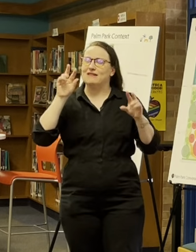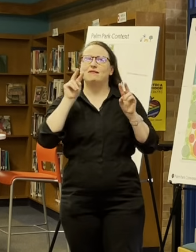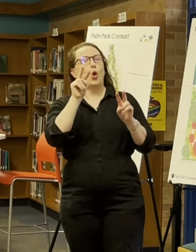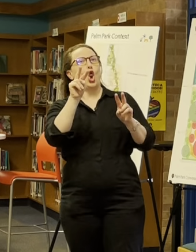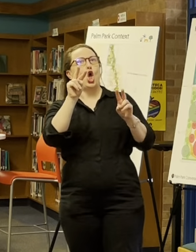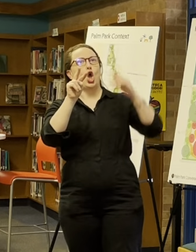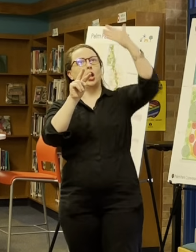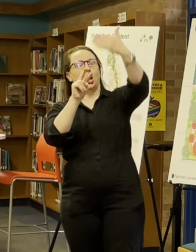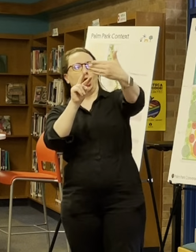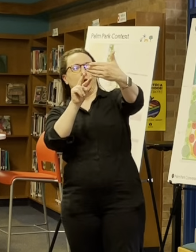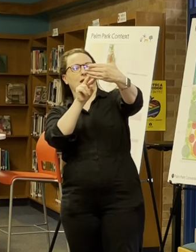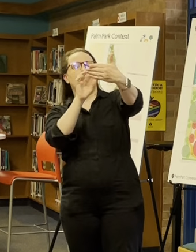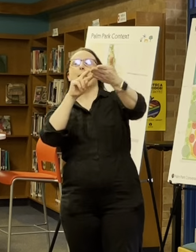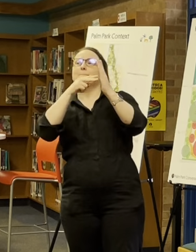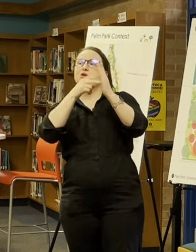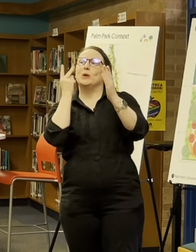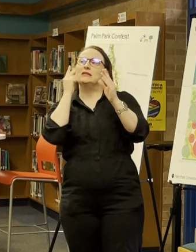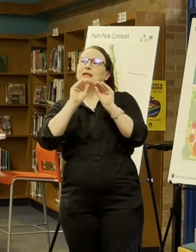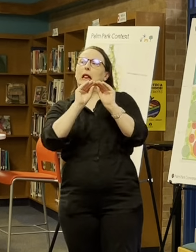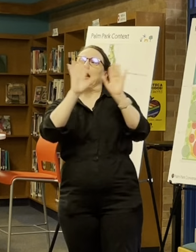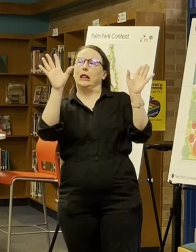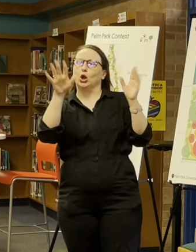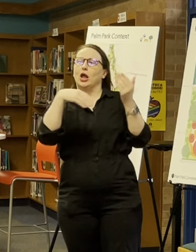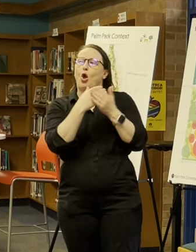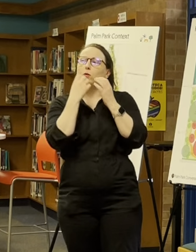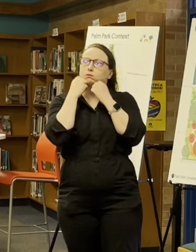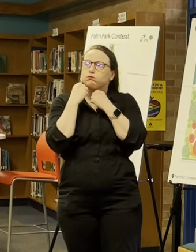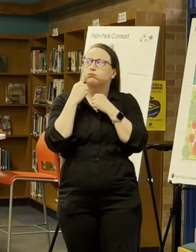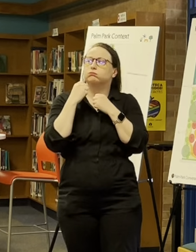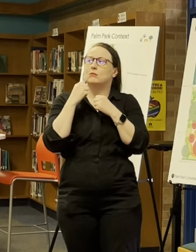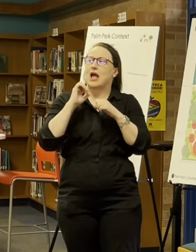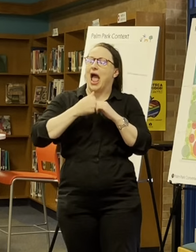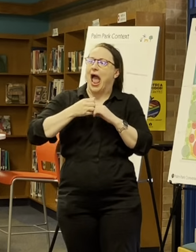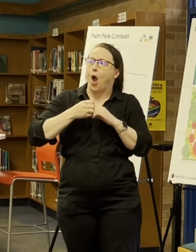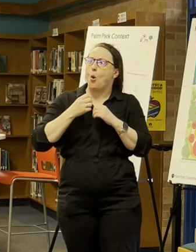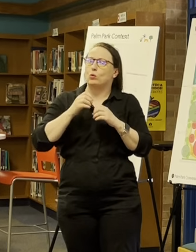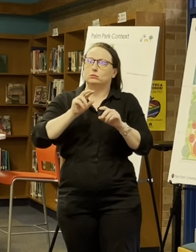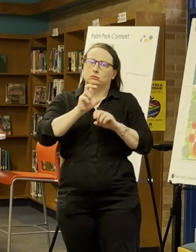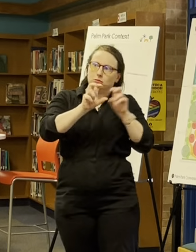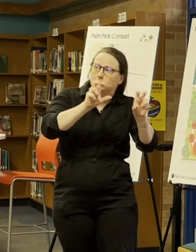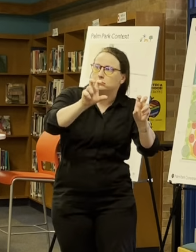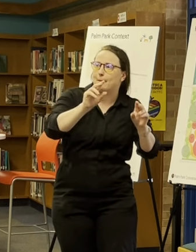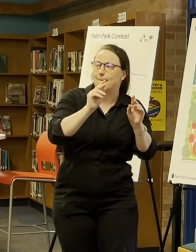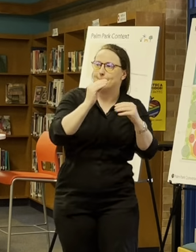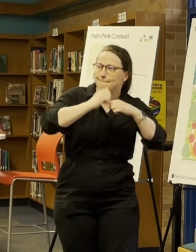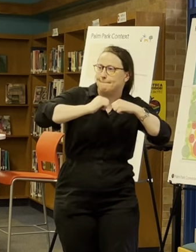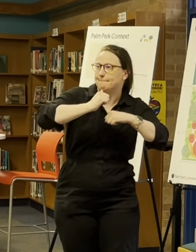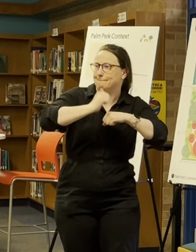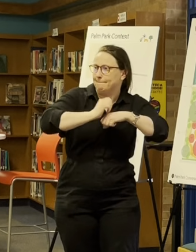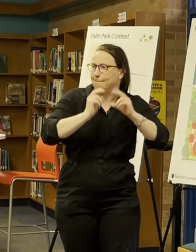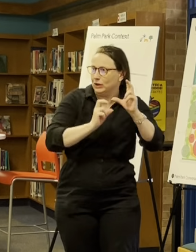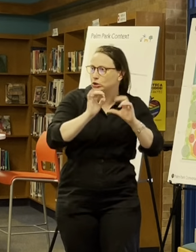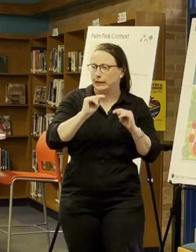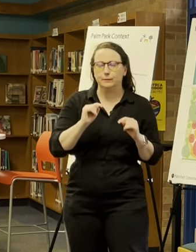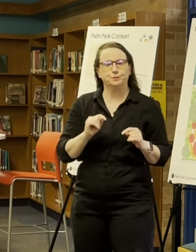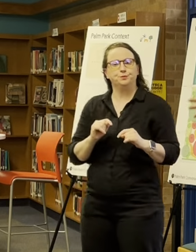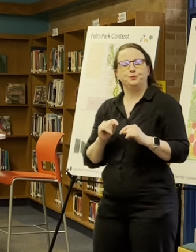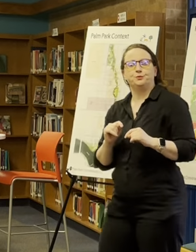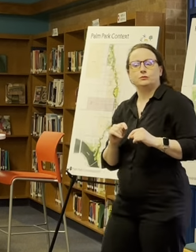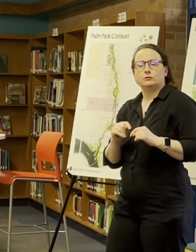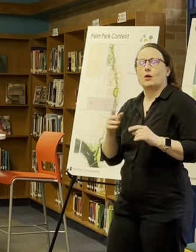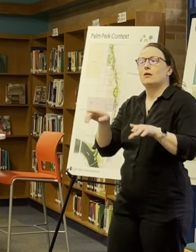historically important style of shelter houses that not as many exist in the city anymore. And then